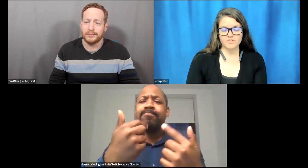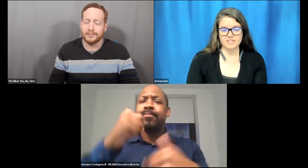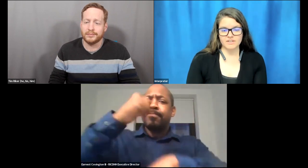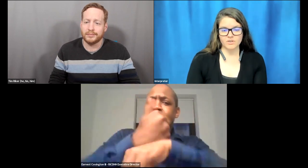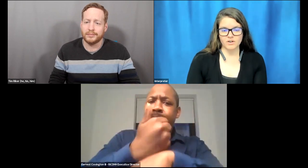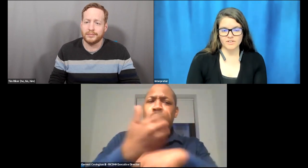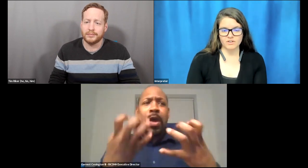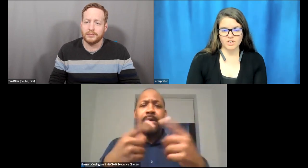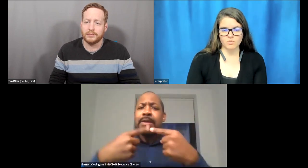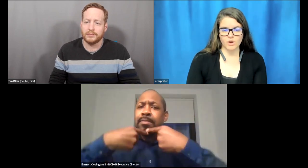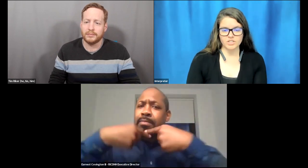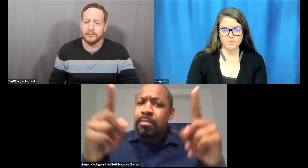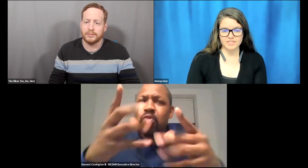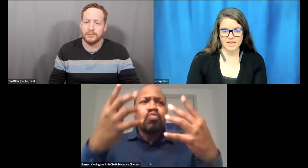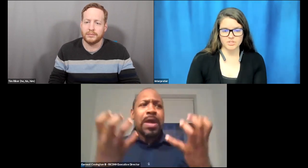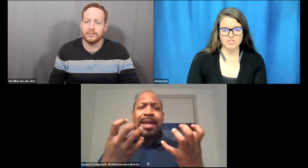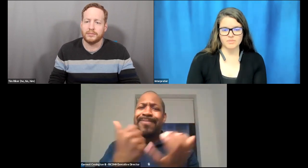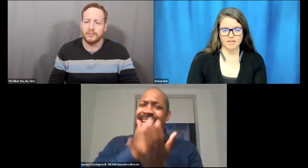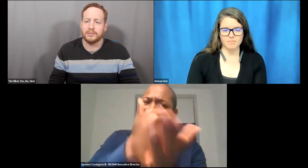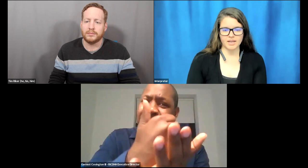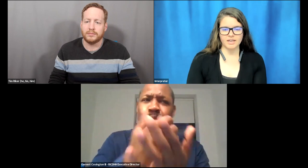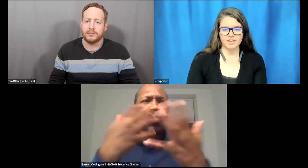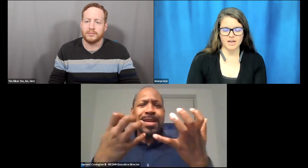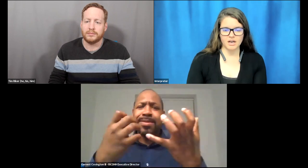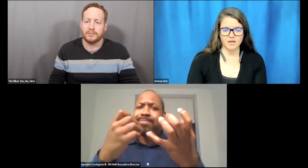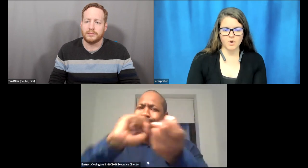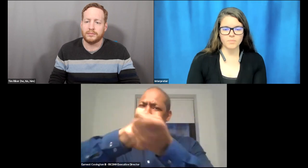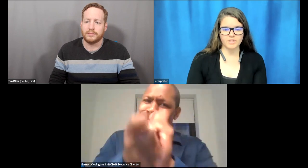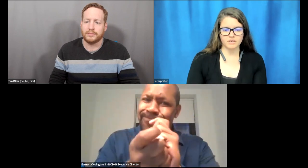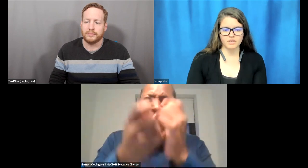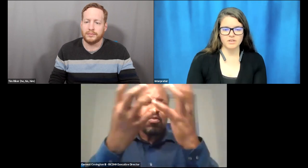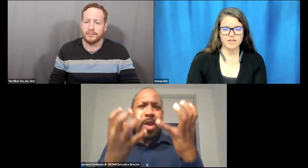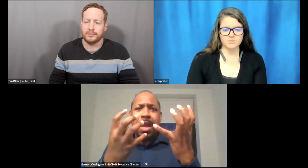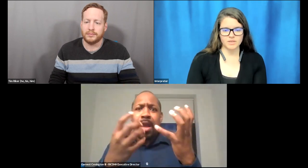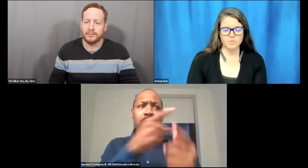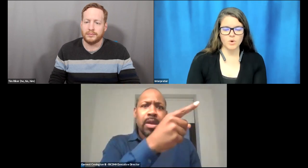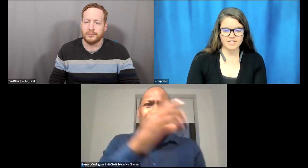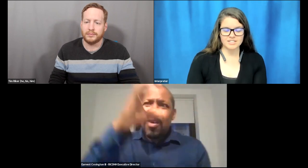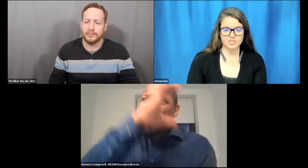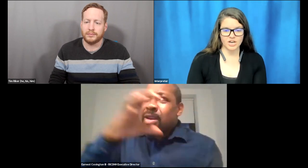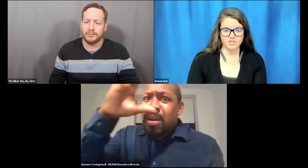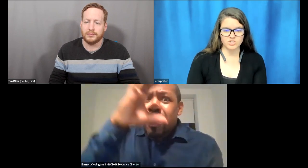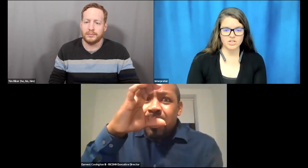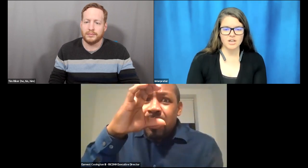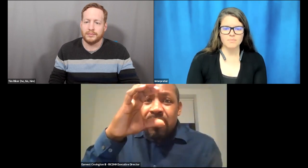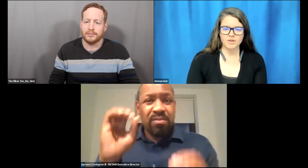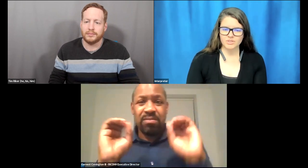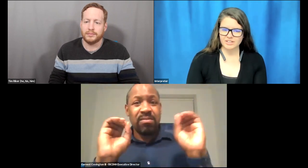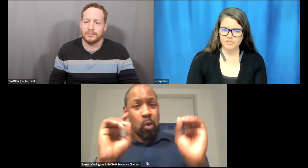the deaf and hard of hearing wanted to establish something and make an open announcement and wanting to see change. But really from